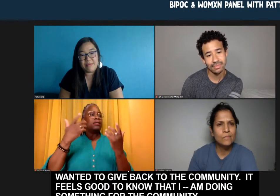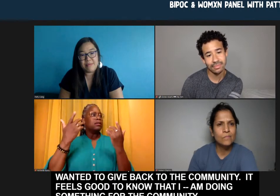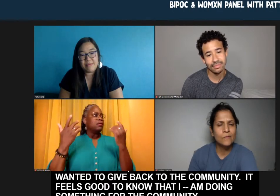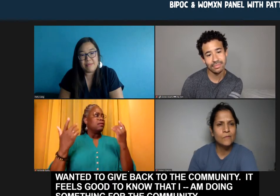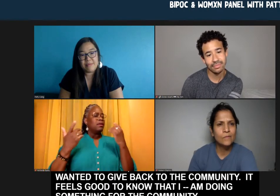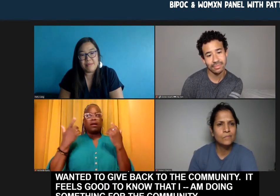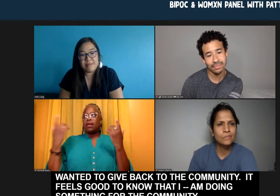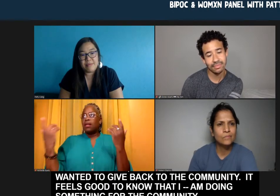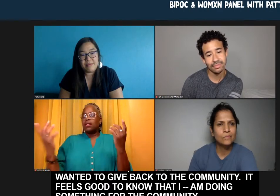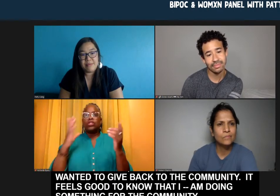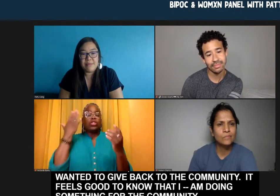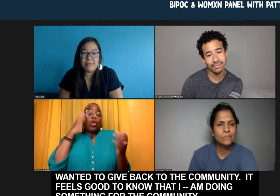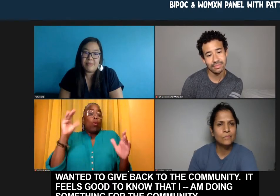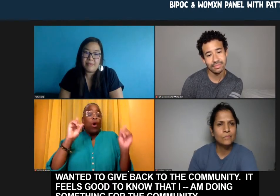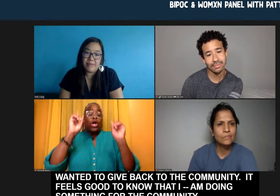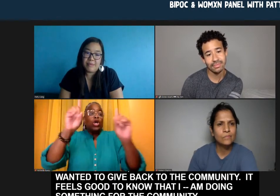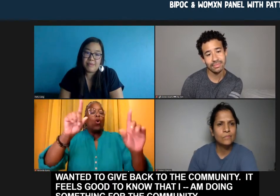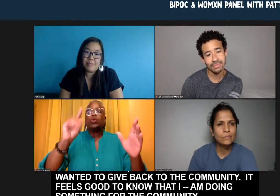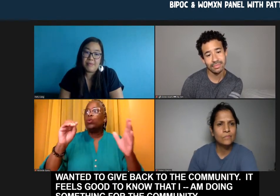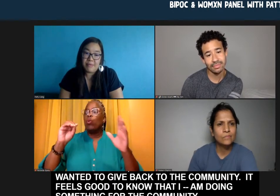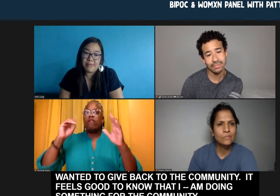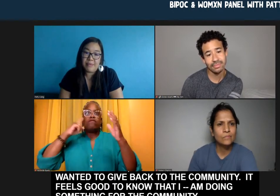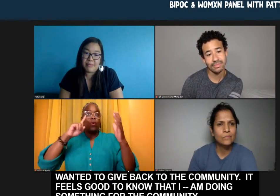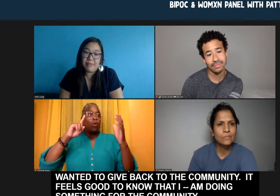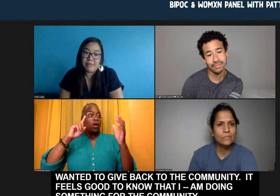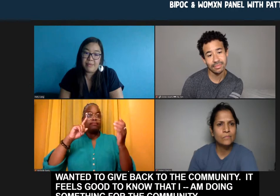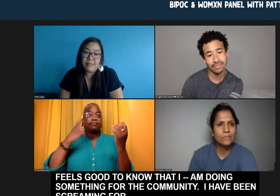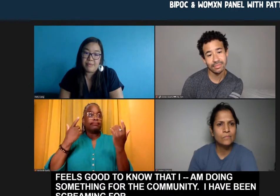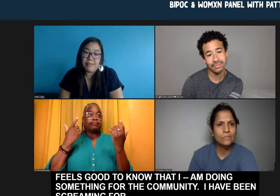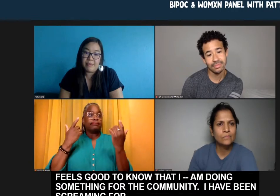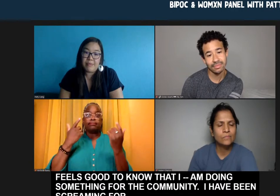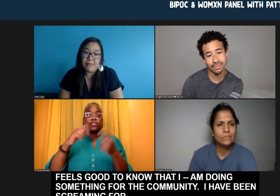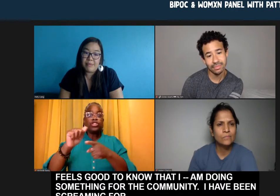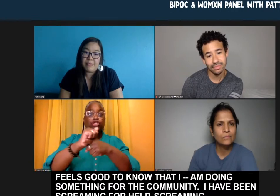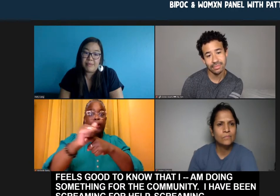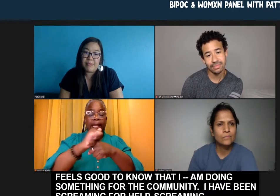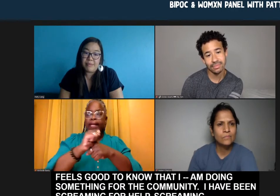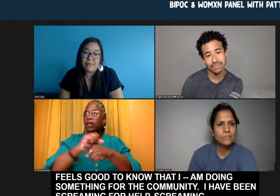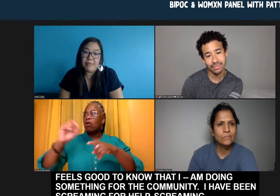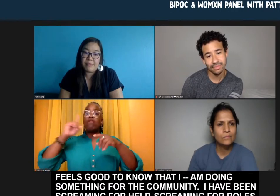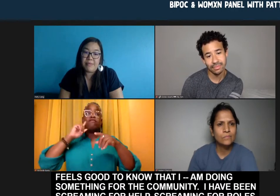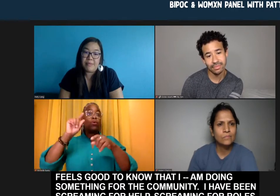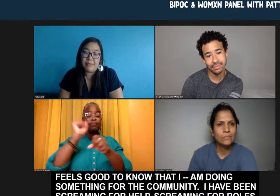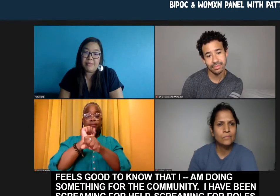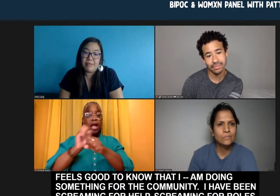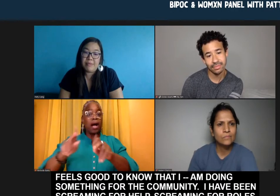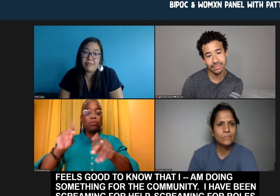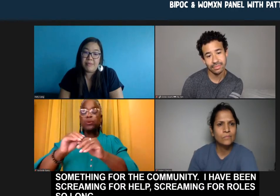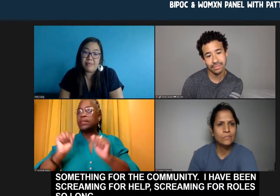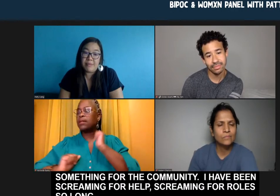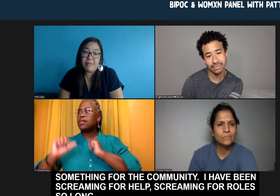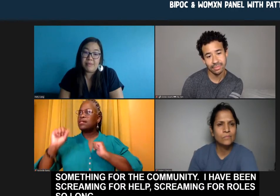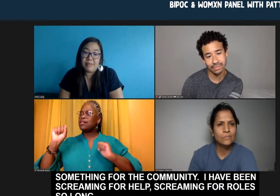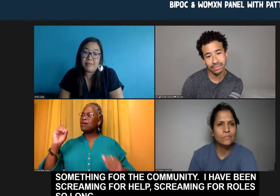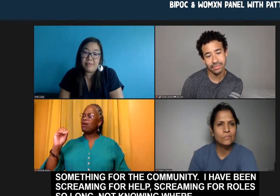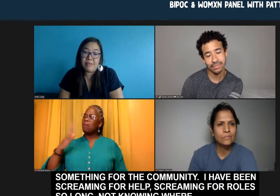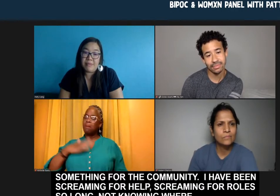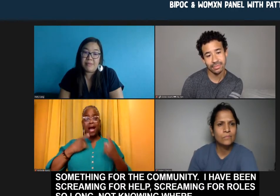I've been screaming for help, screaming for roles for so long, not knowing where to go to train or for work